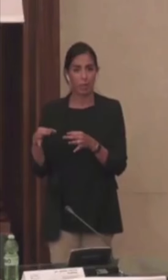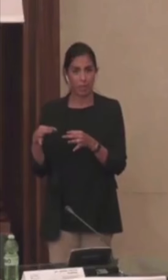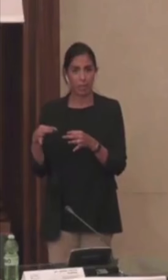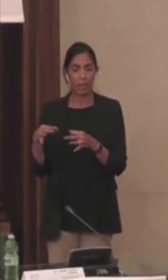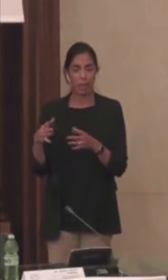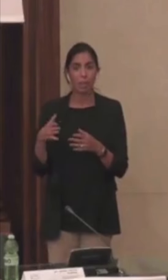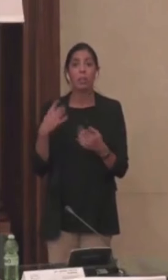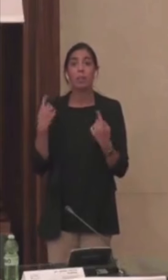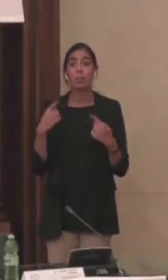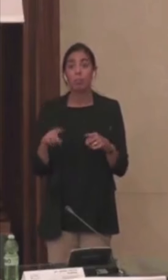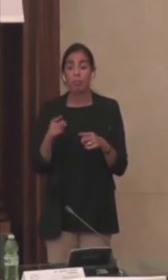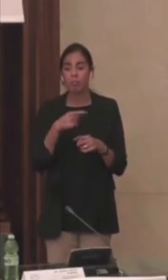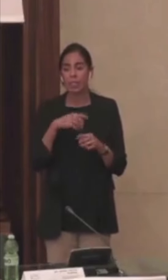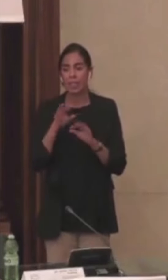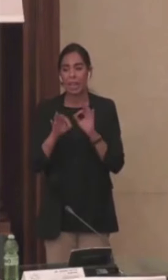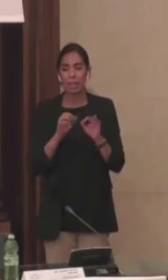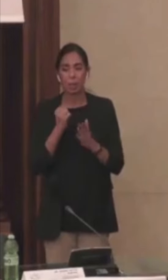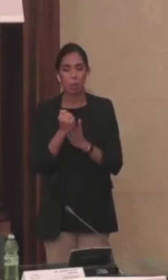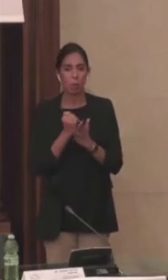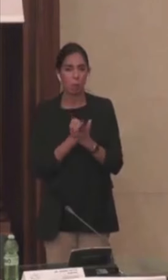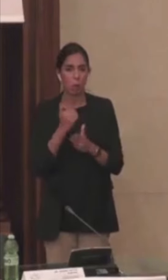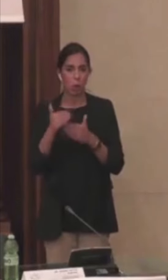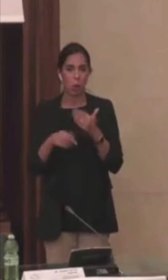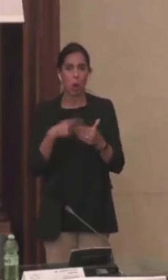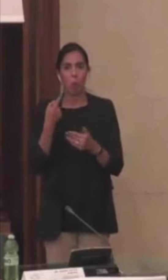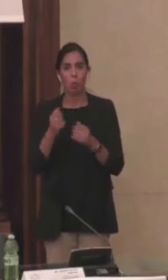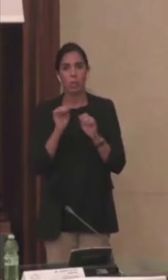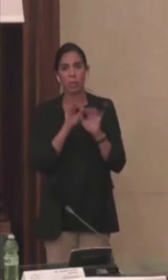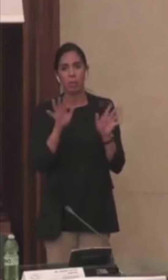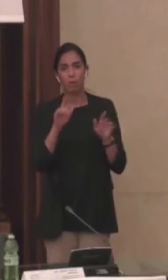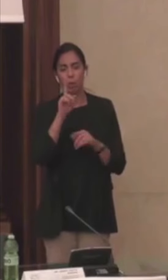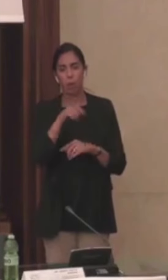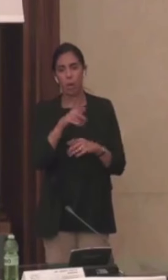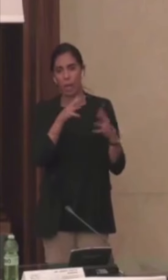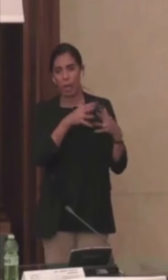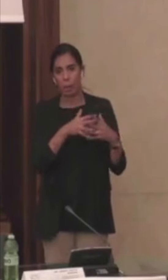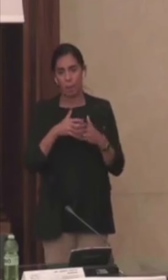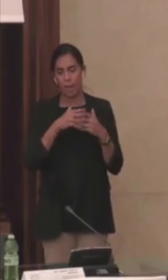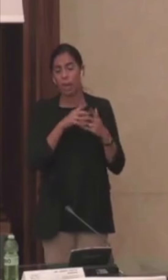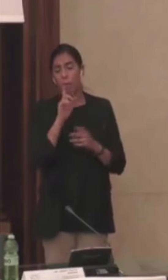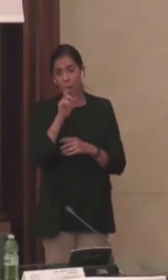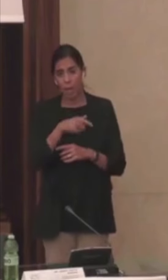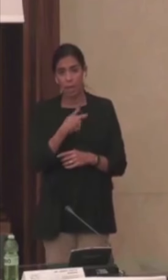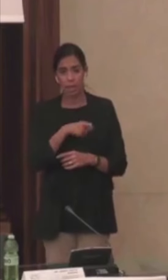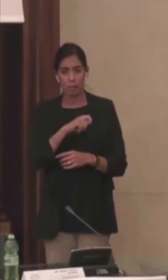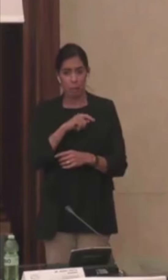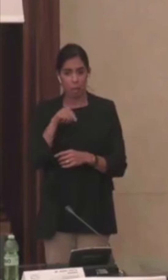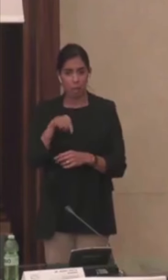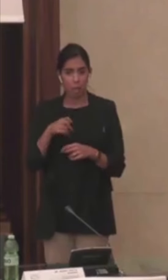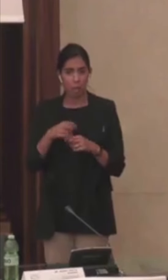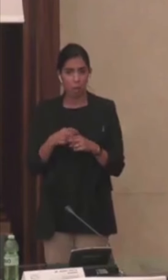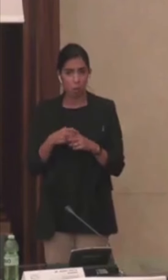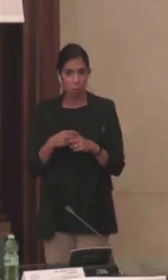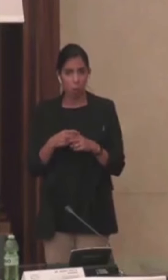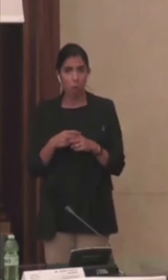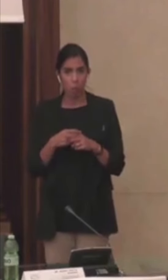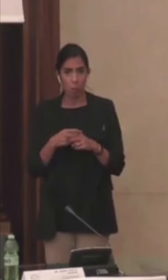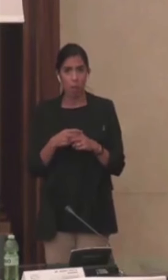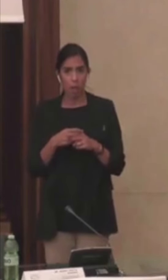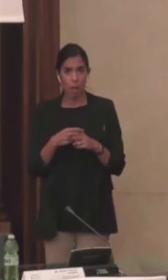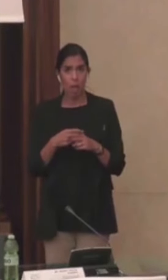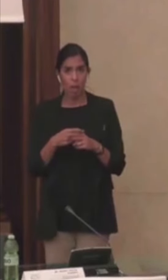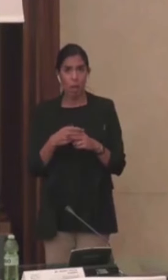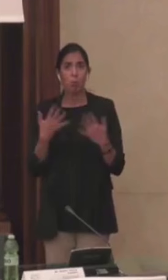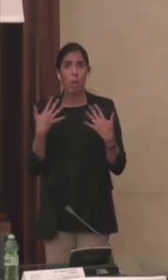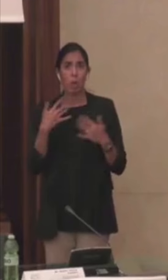spread throughout America, in Spain, in Rome, in Buenos Aires, with many patients